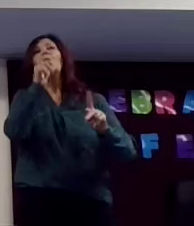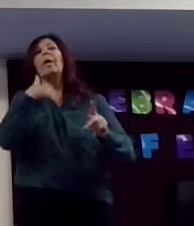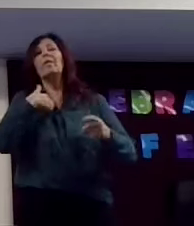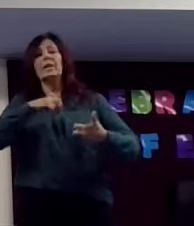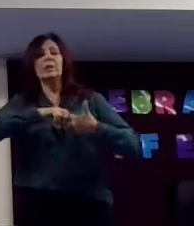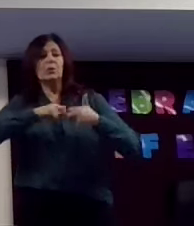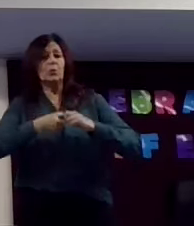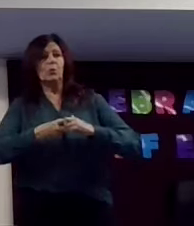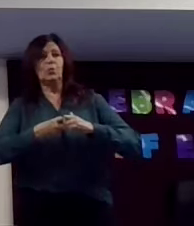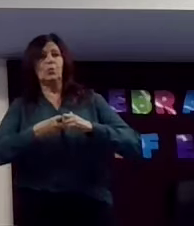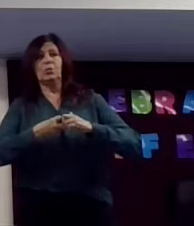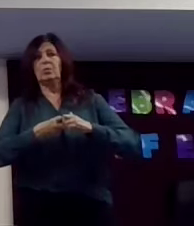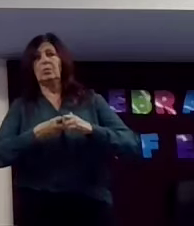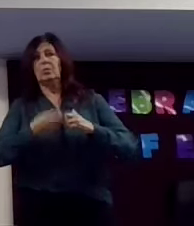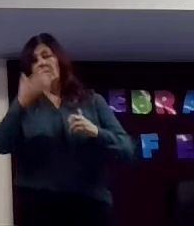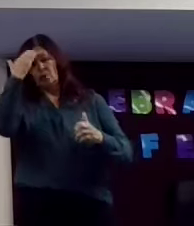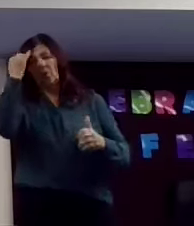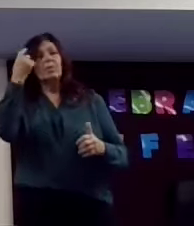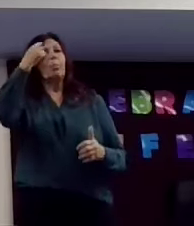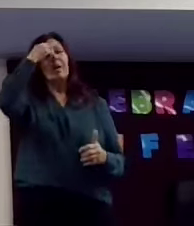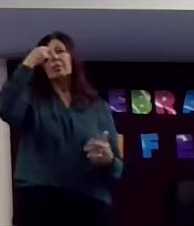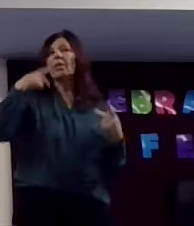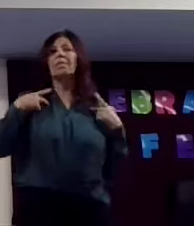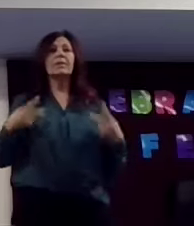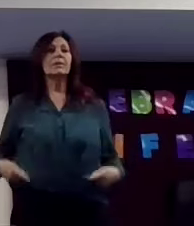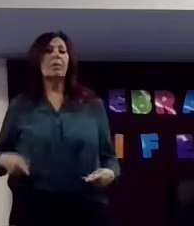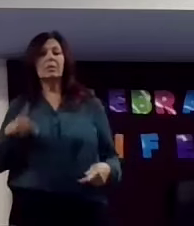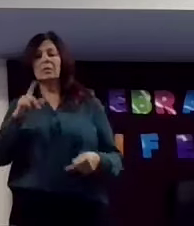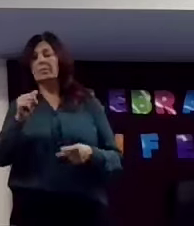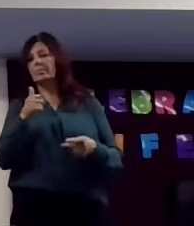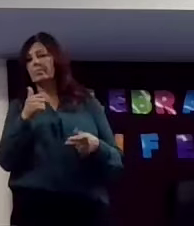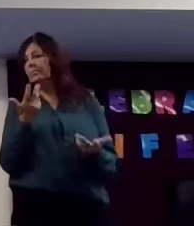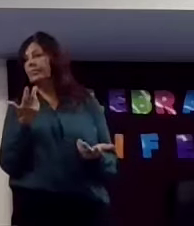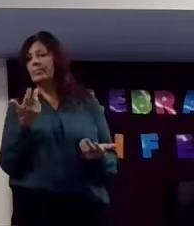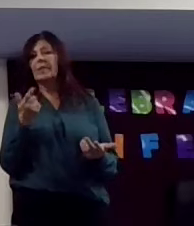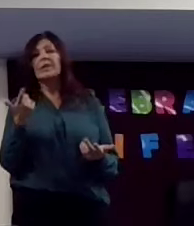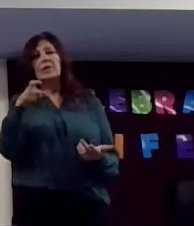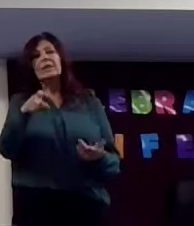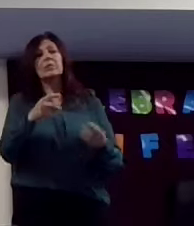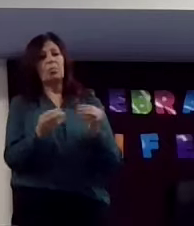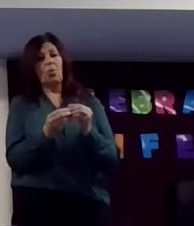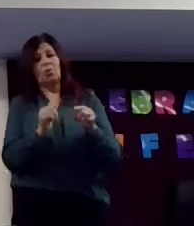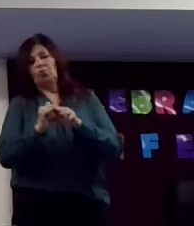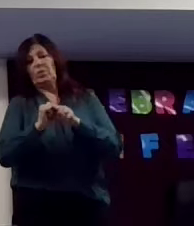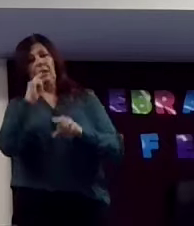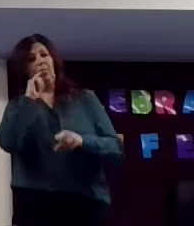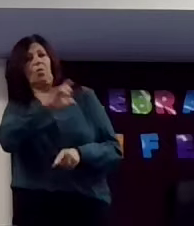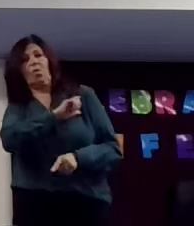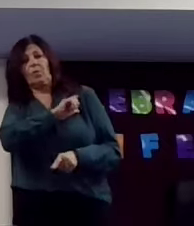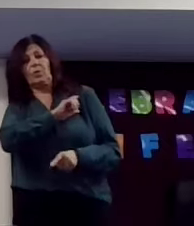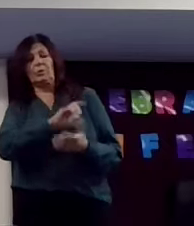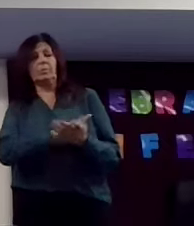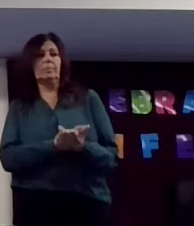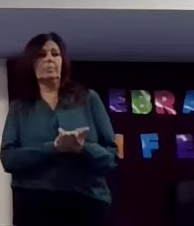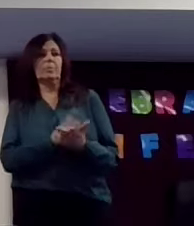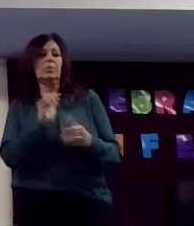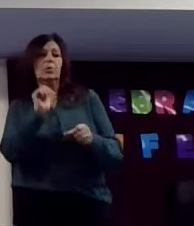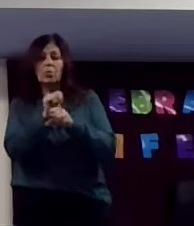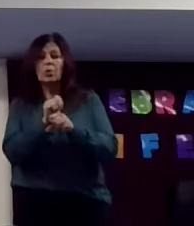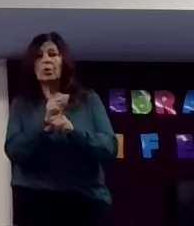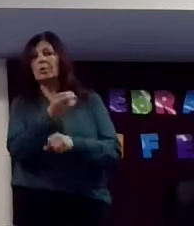issues, whether it's a mental or physical disability. There needs to be more training for law enforcement to